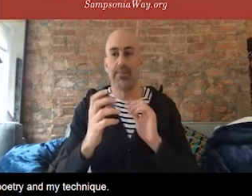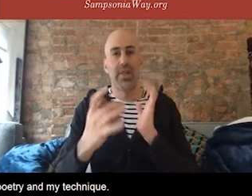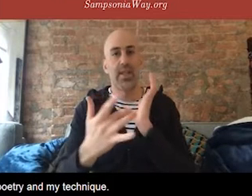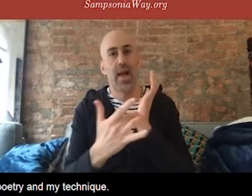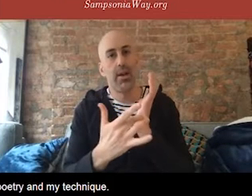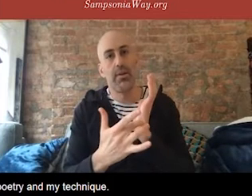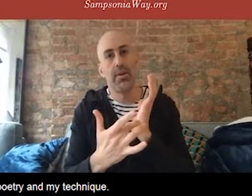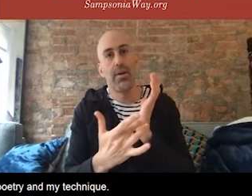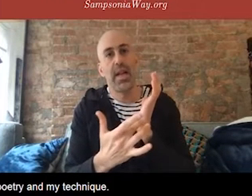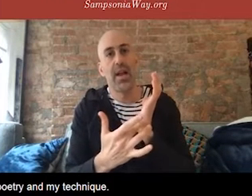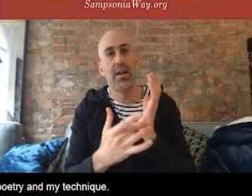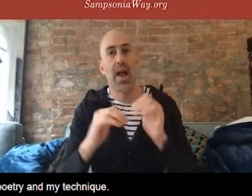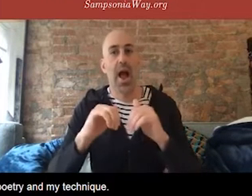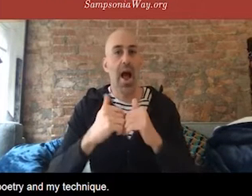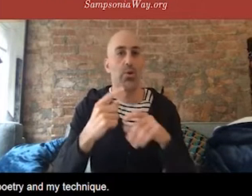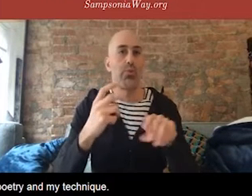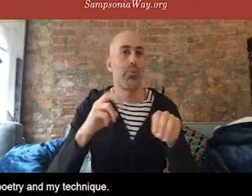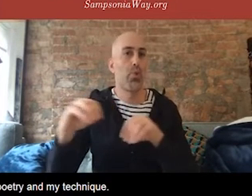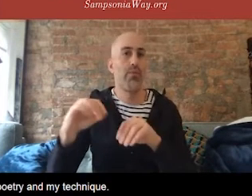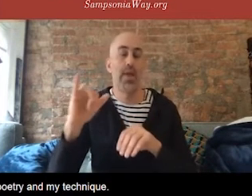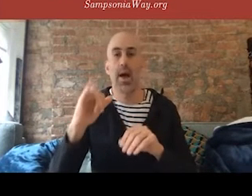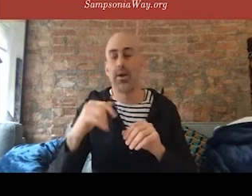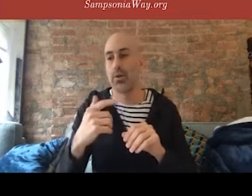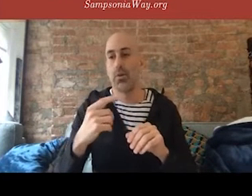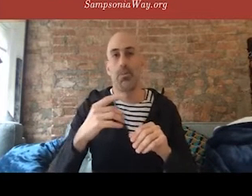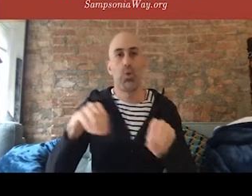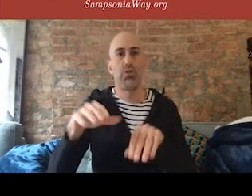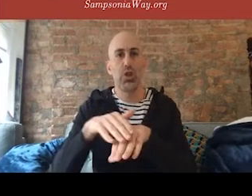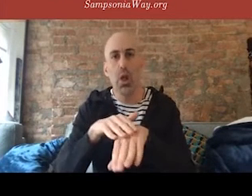that. I was able to build my poetry and my technique.